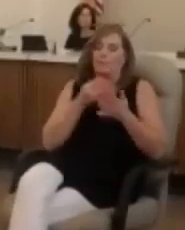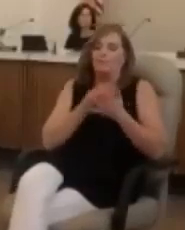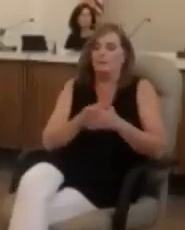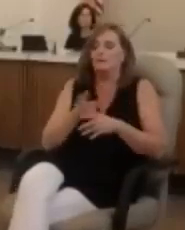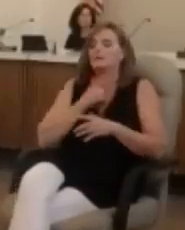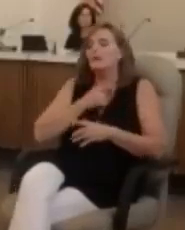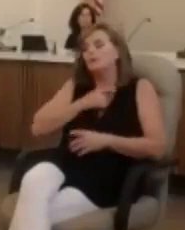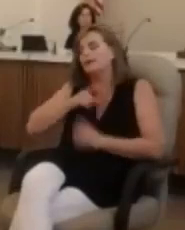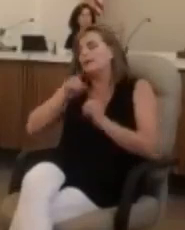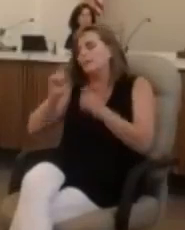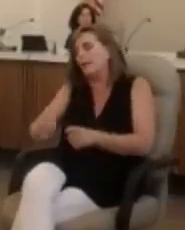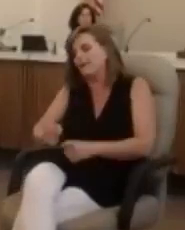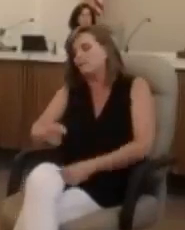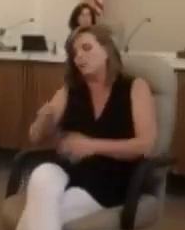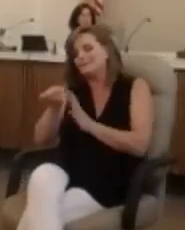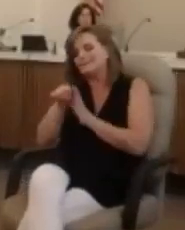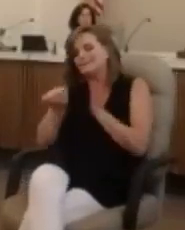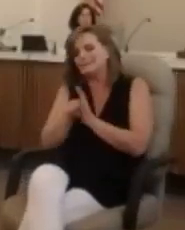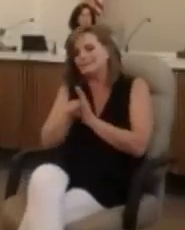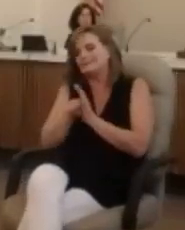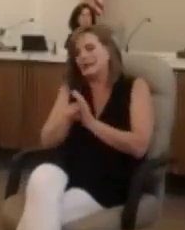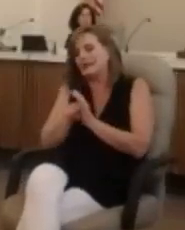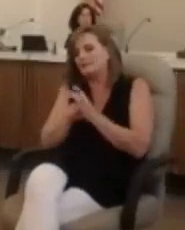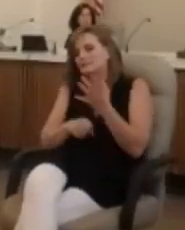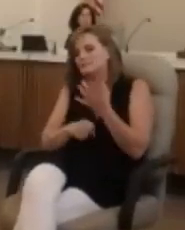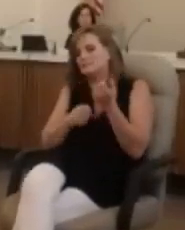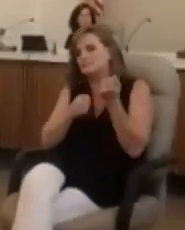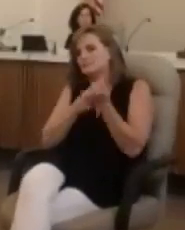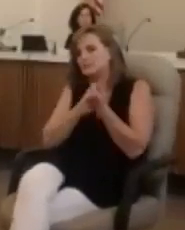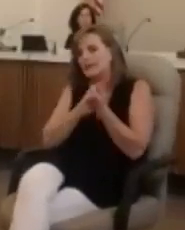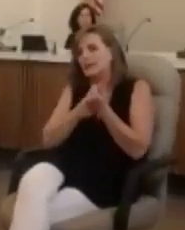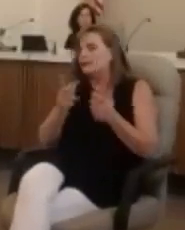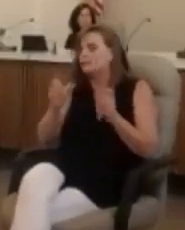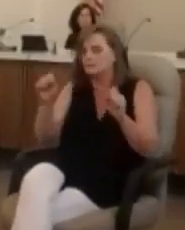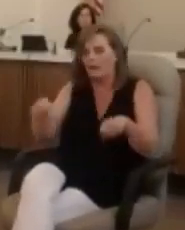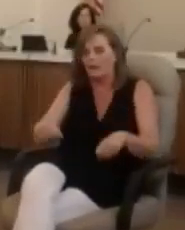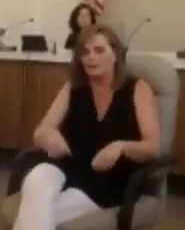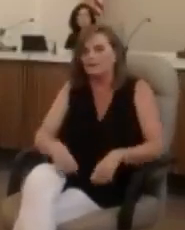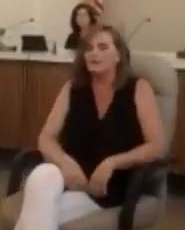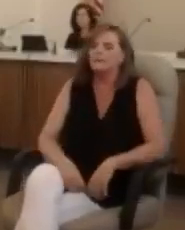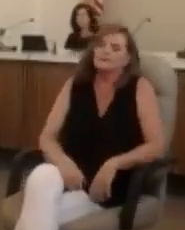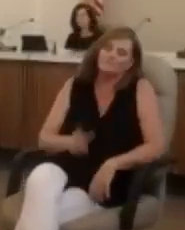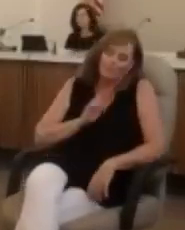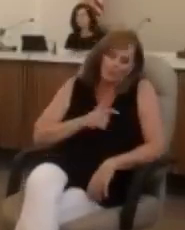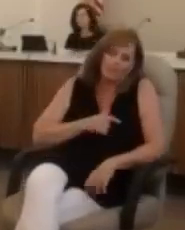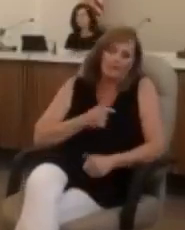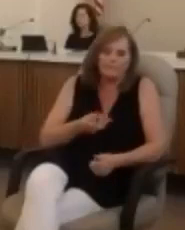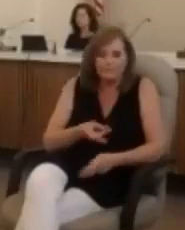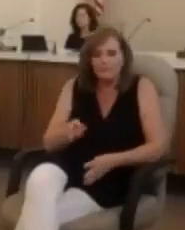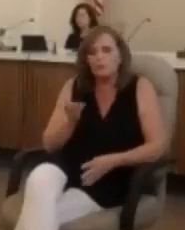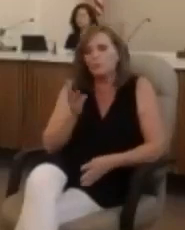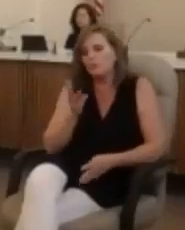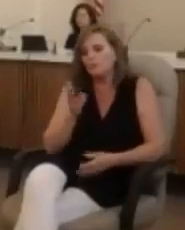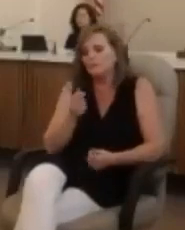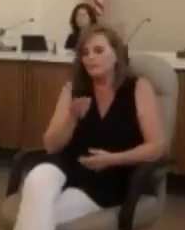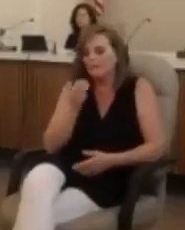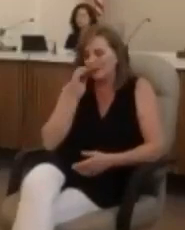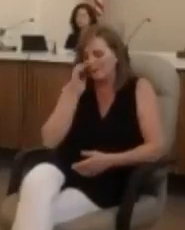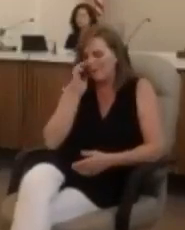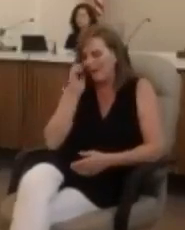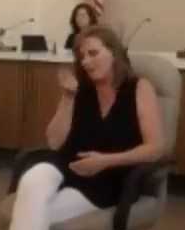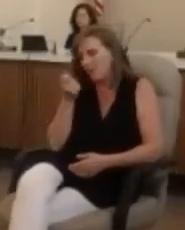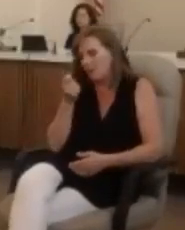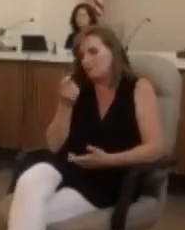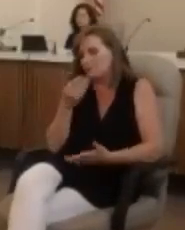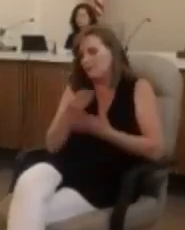to municipalities or other stuff to do that? We could. We have a little bit of funds in our park